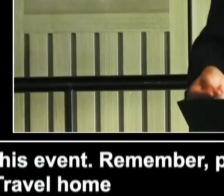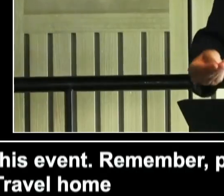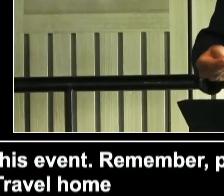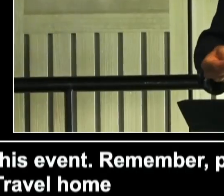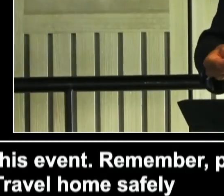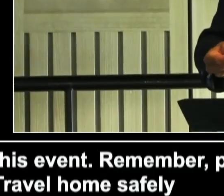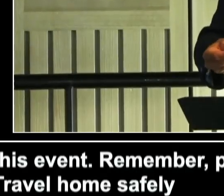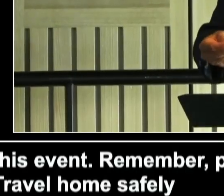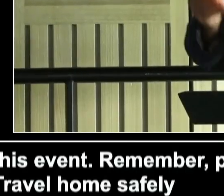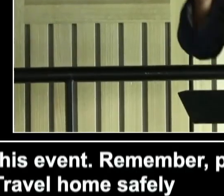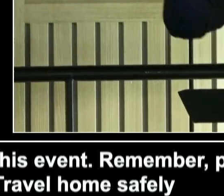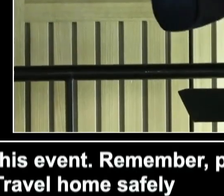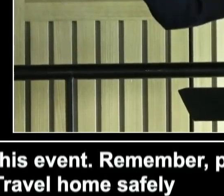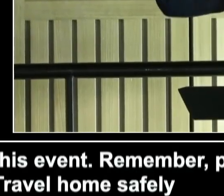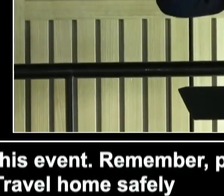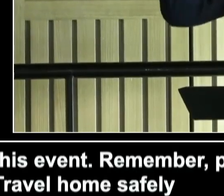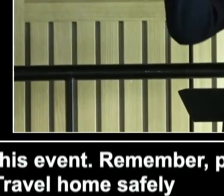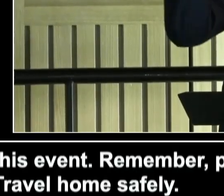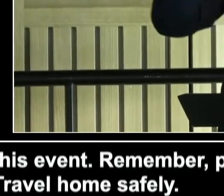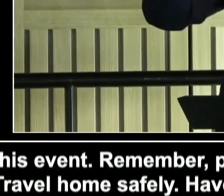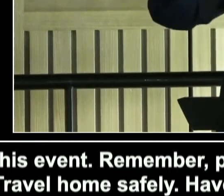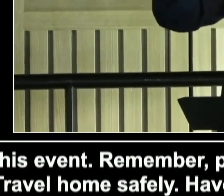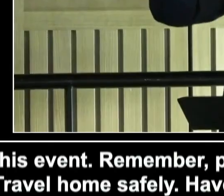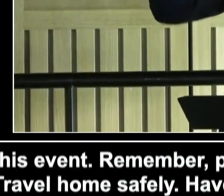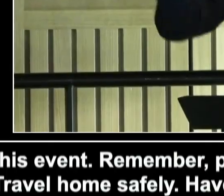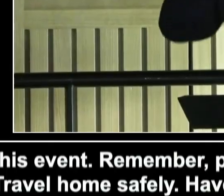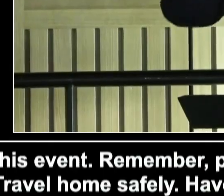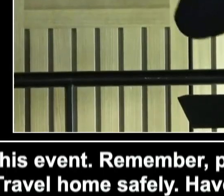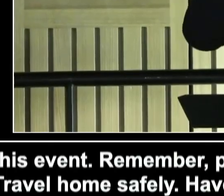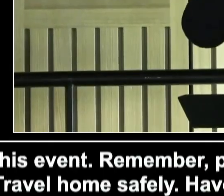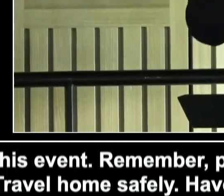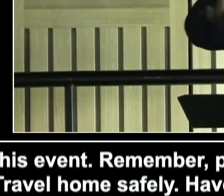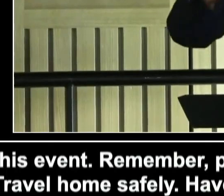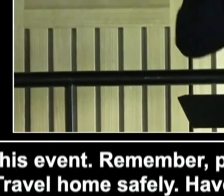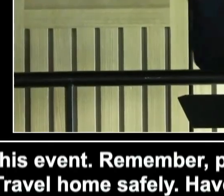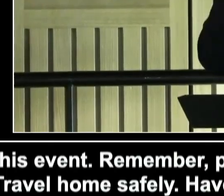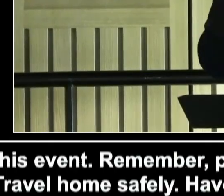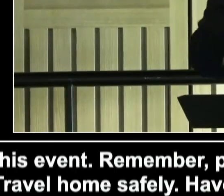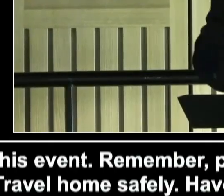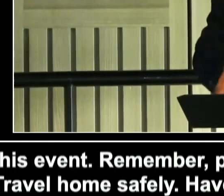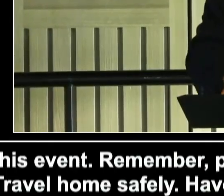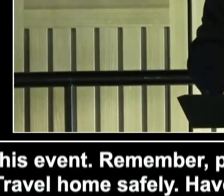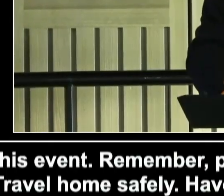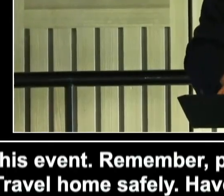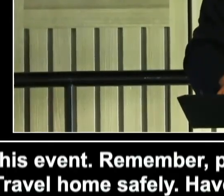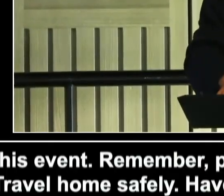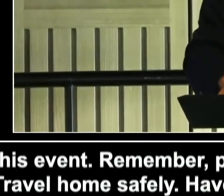Have a wonderful Christmas and a happy new year, and I will see you